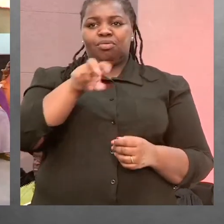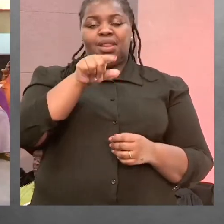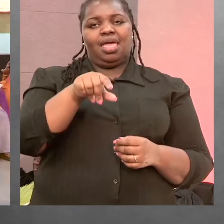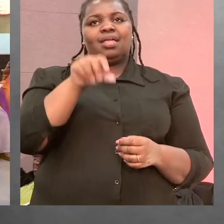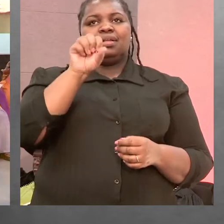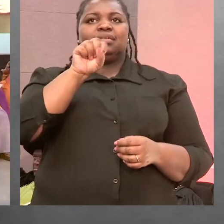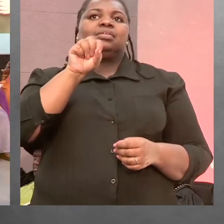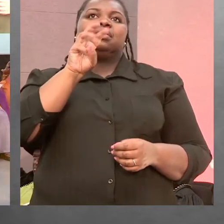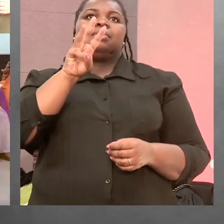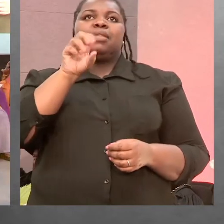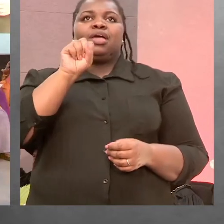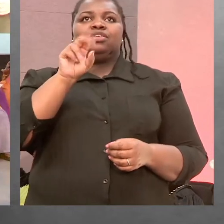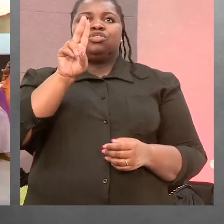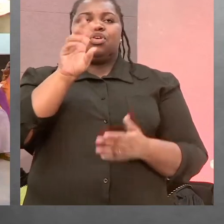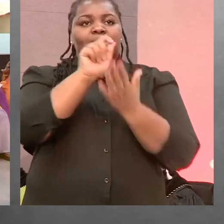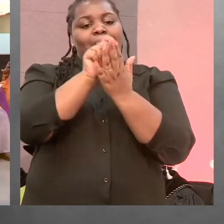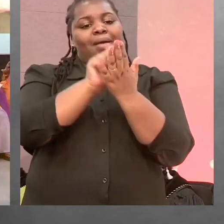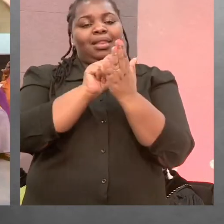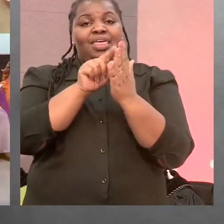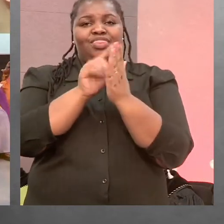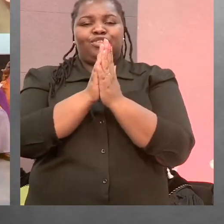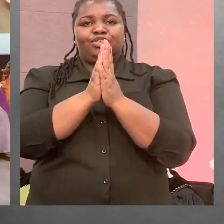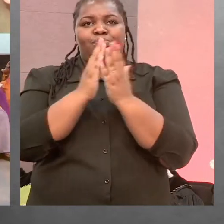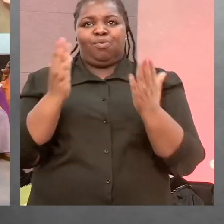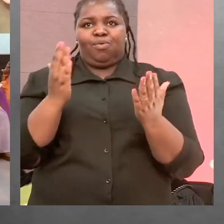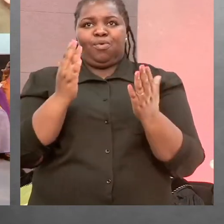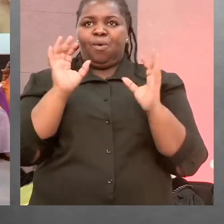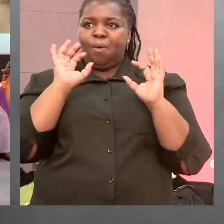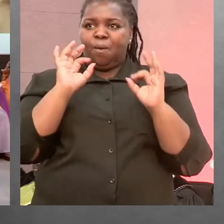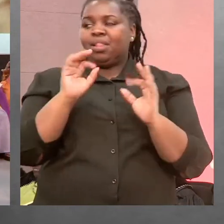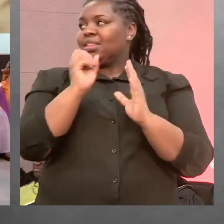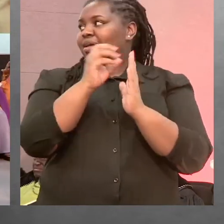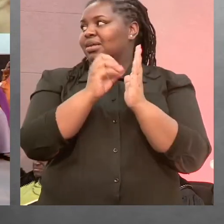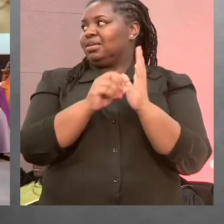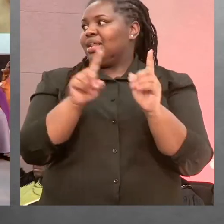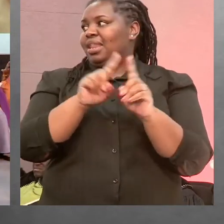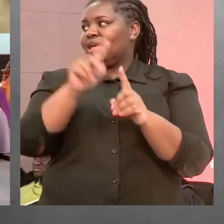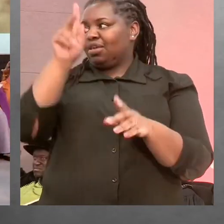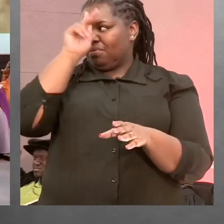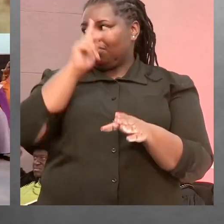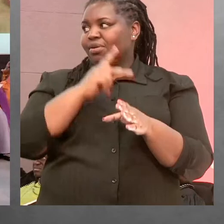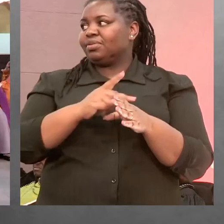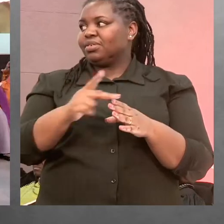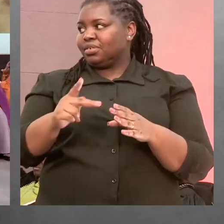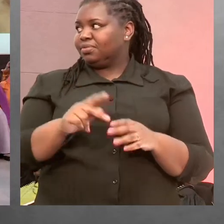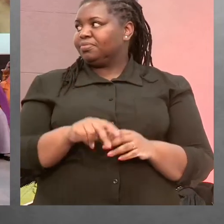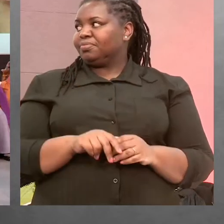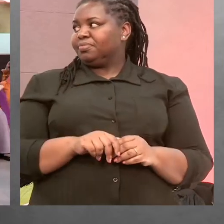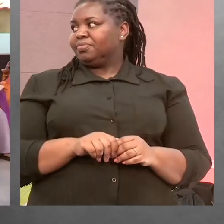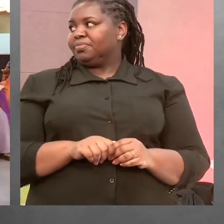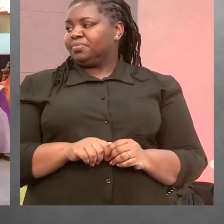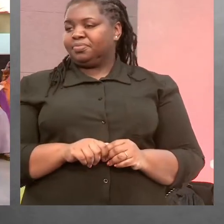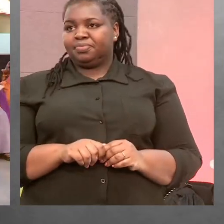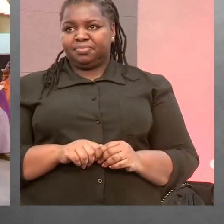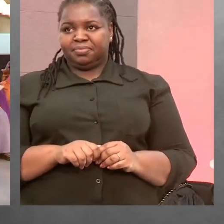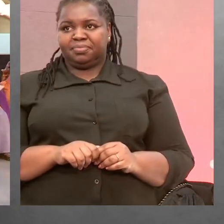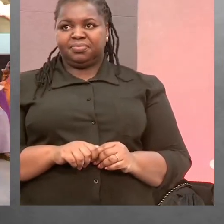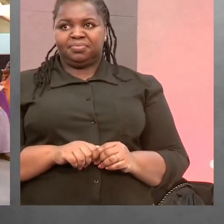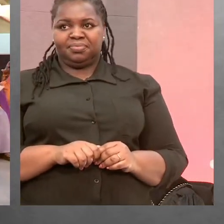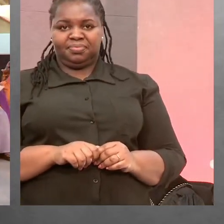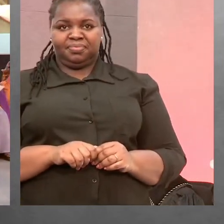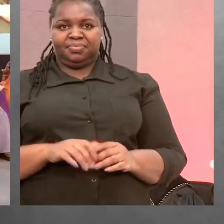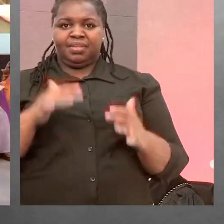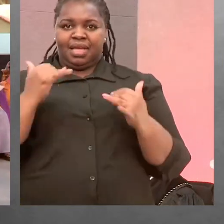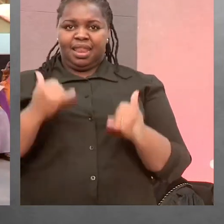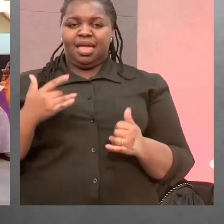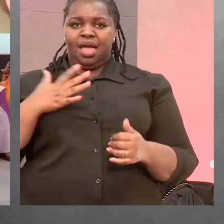WSU is written in those books of world record like your professional career has been. Now I